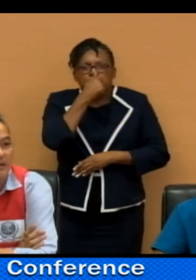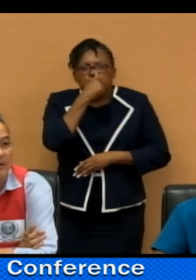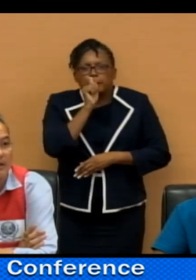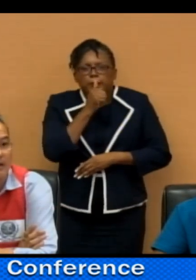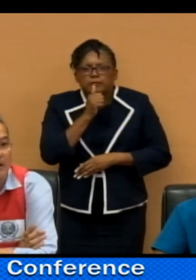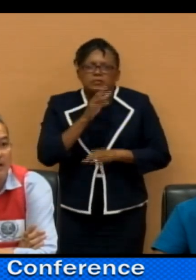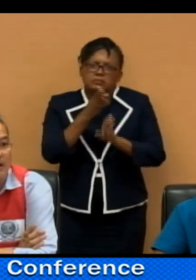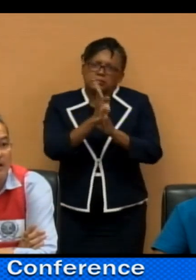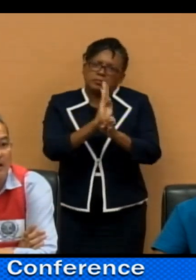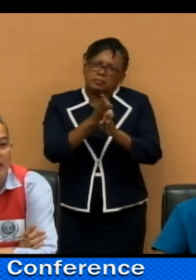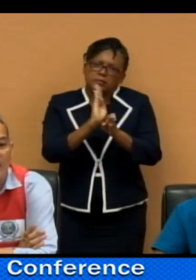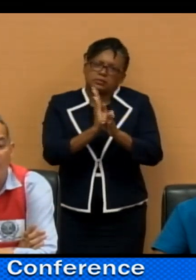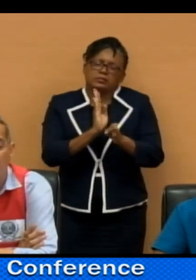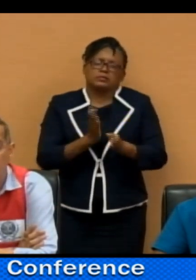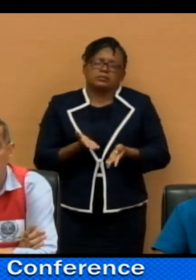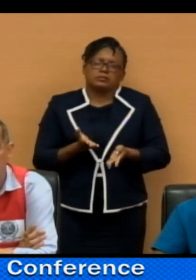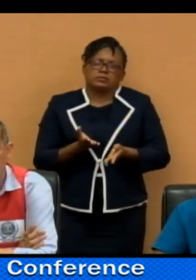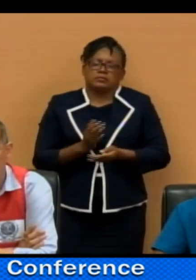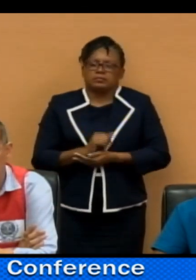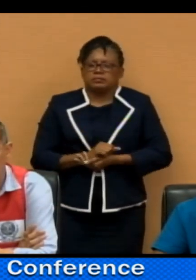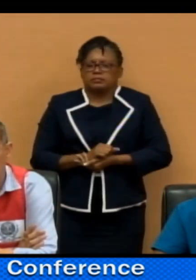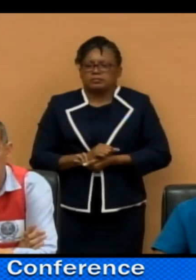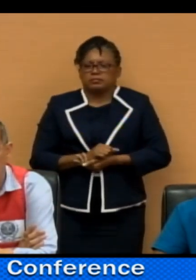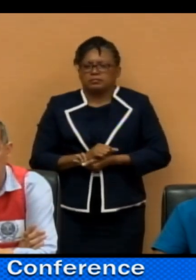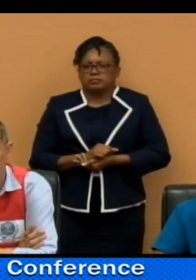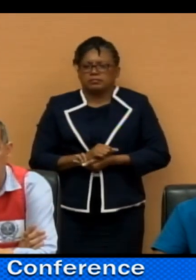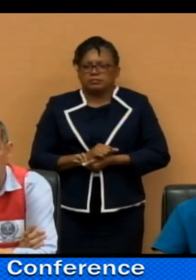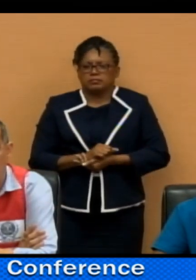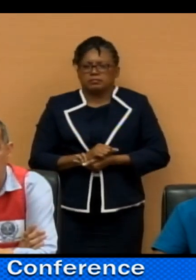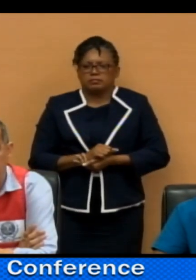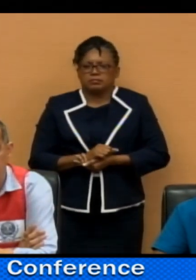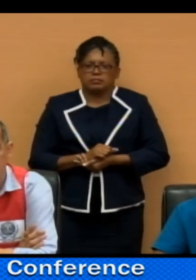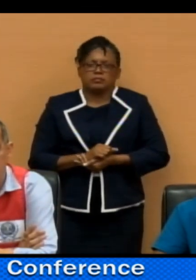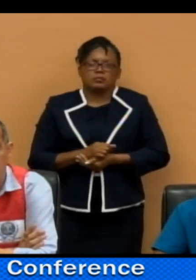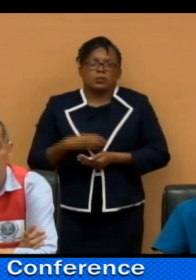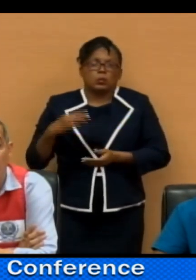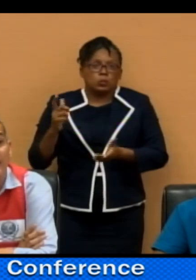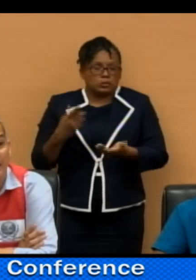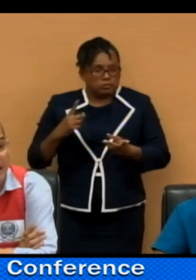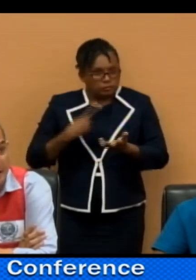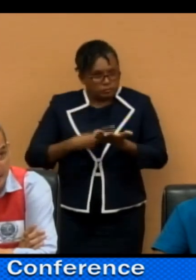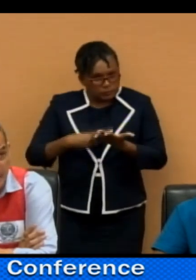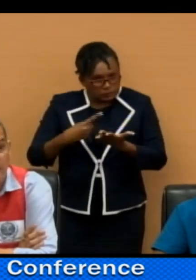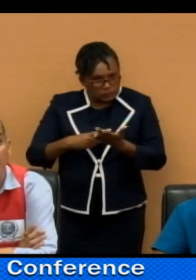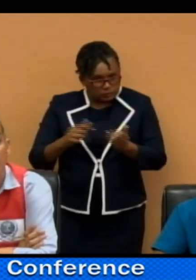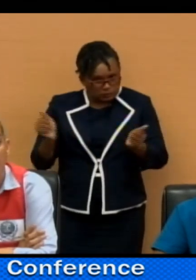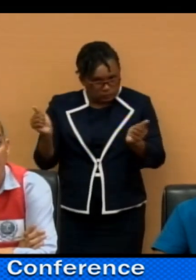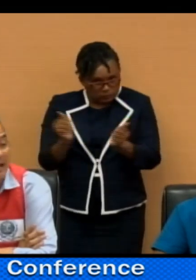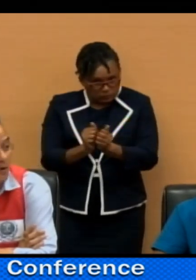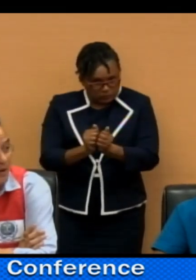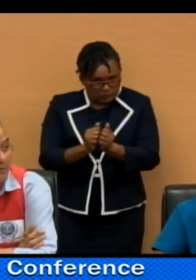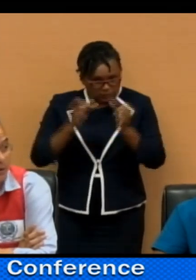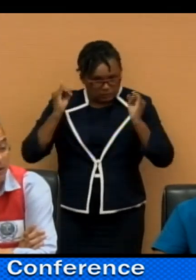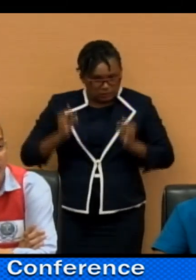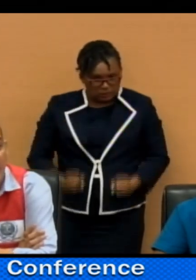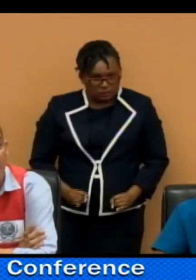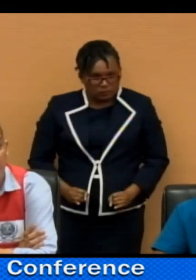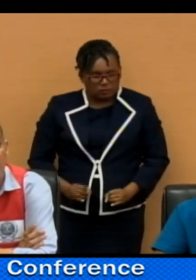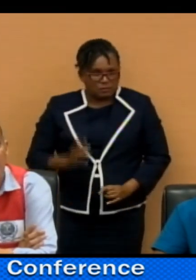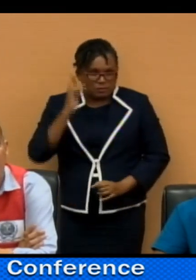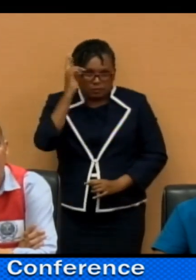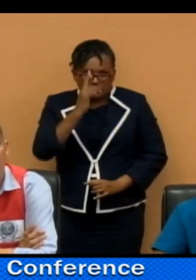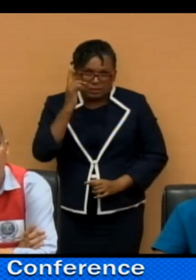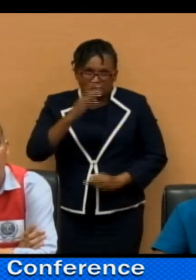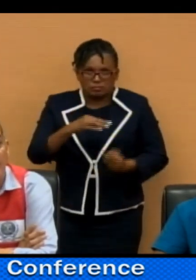entity. In our discussions with individuals and in our efforts recognizing that quaint